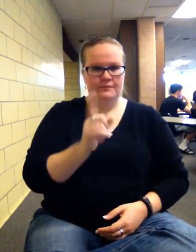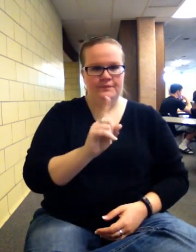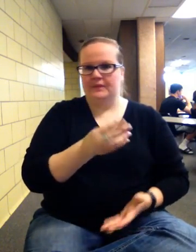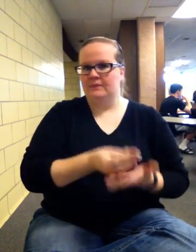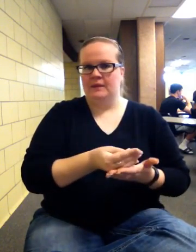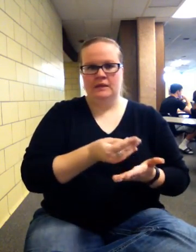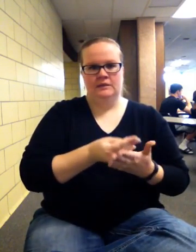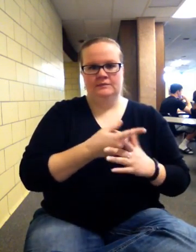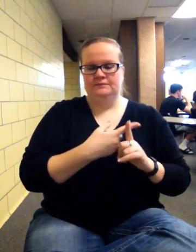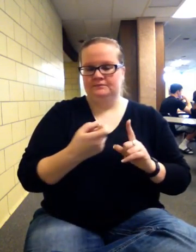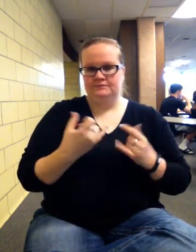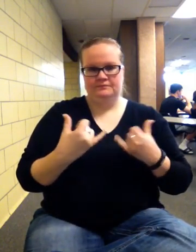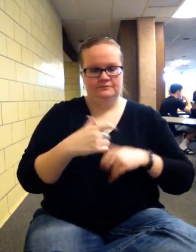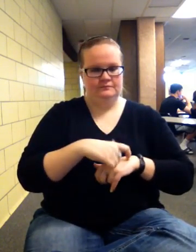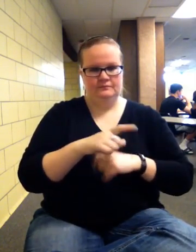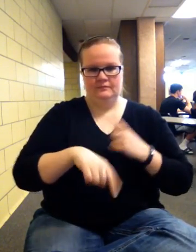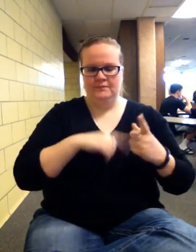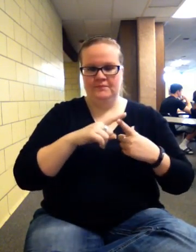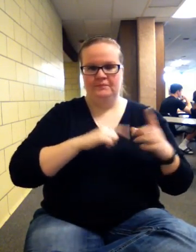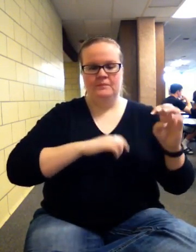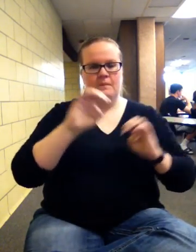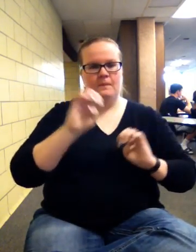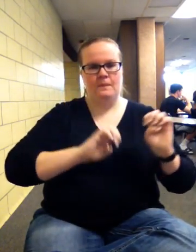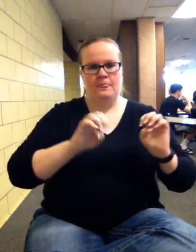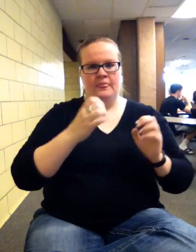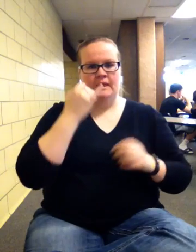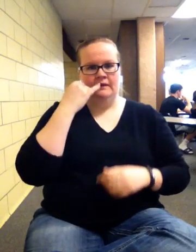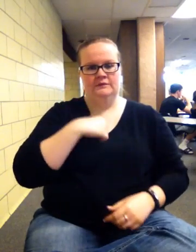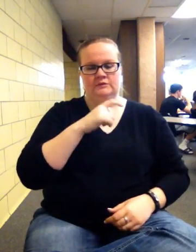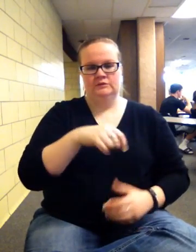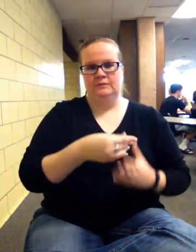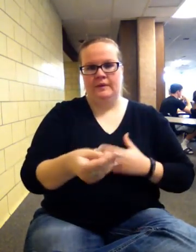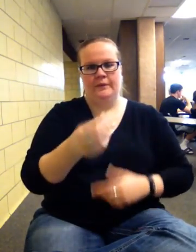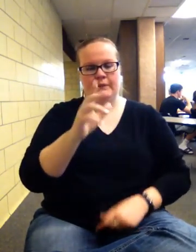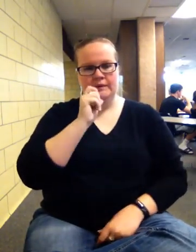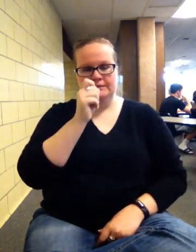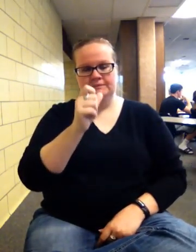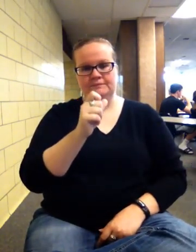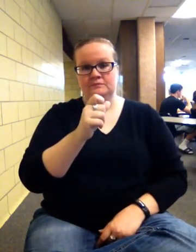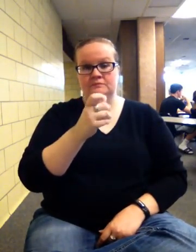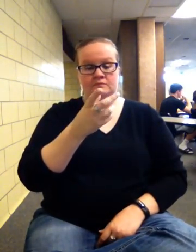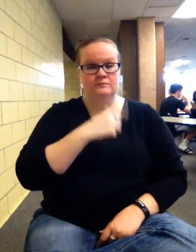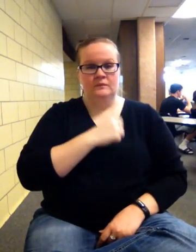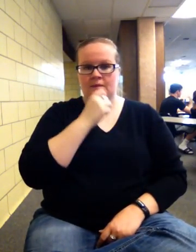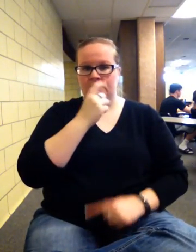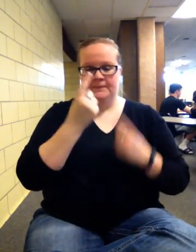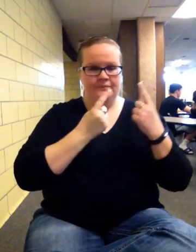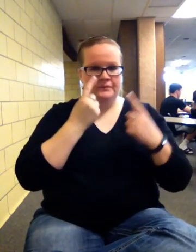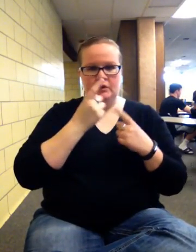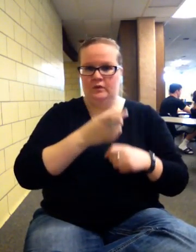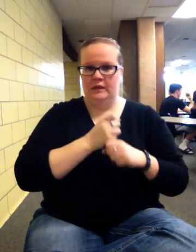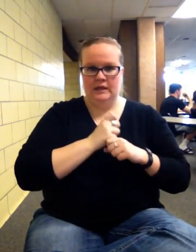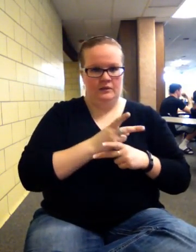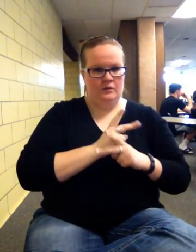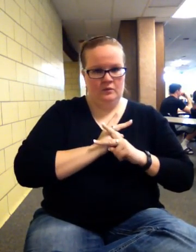coming from at this point when I'm evaluating whether I should buy an asset or not. So I'm not taking into account getting the loan or getting